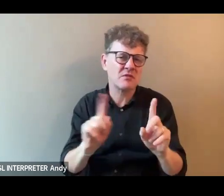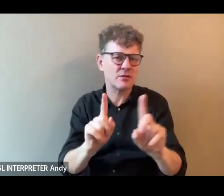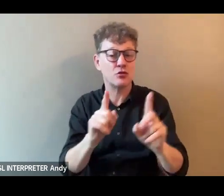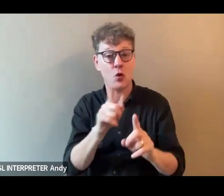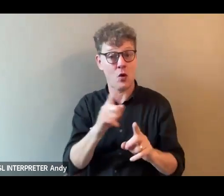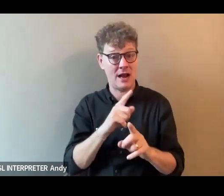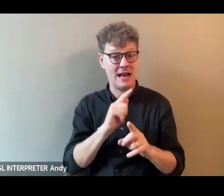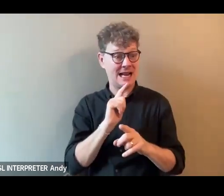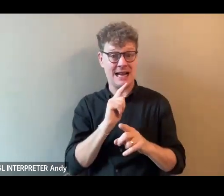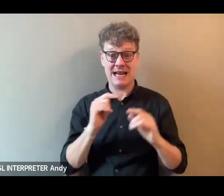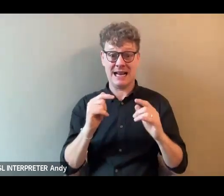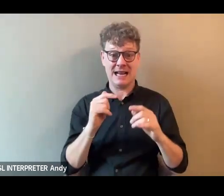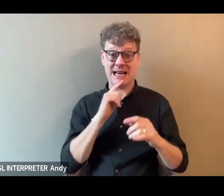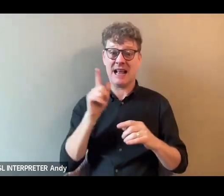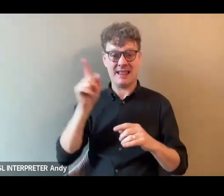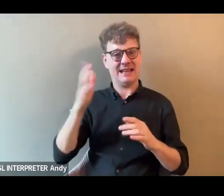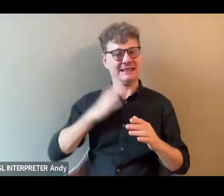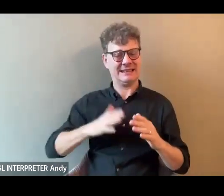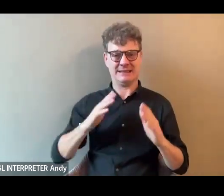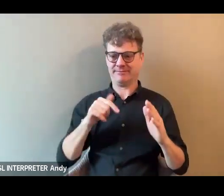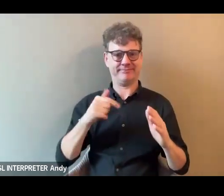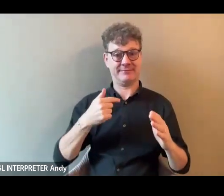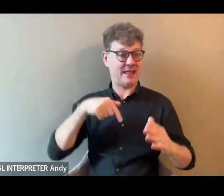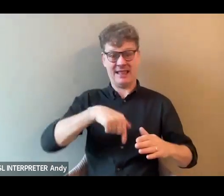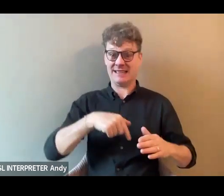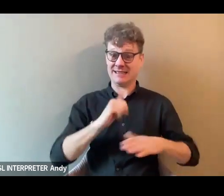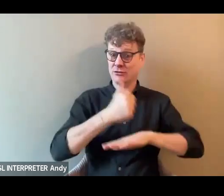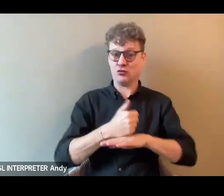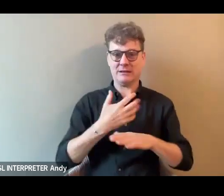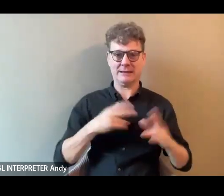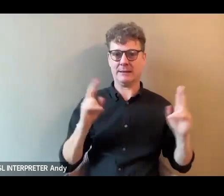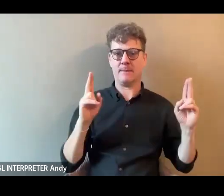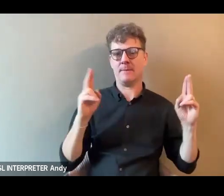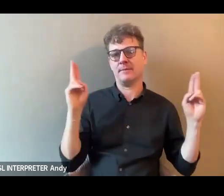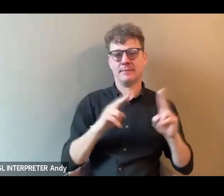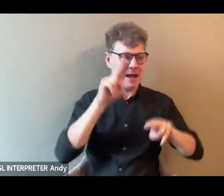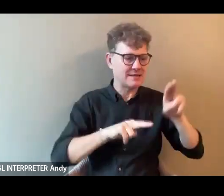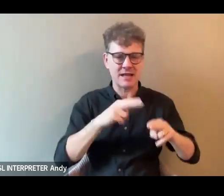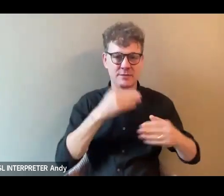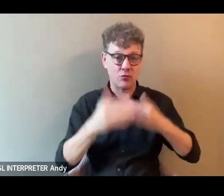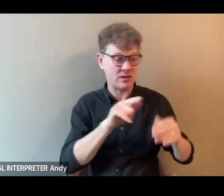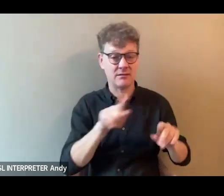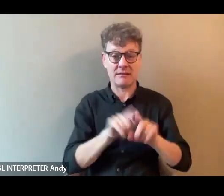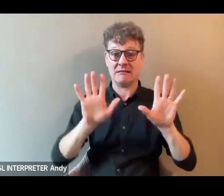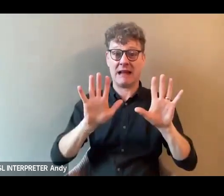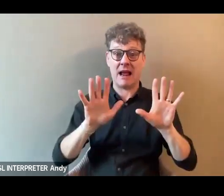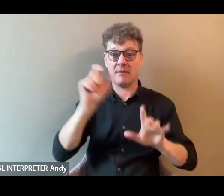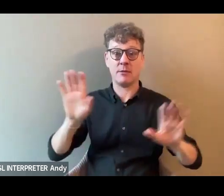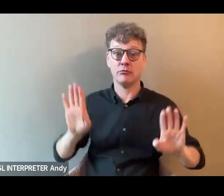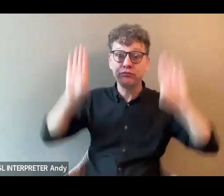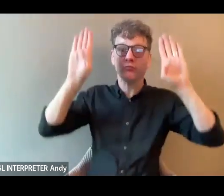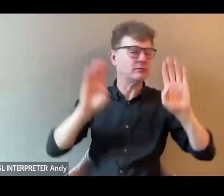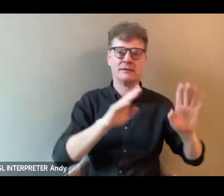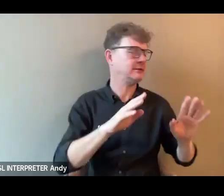its own internal mini assessment process of which of the 5 or 10 people who've said they'd like to go for this fellowship will we support. So that